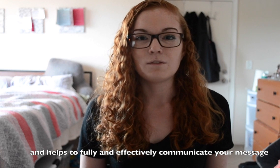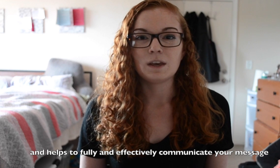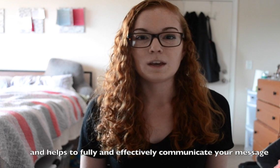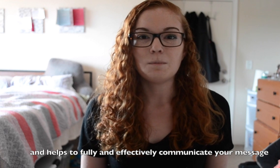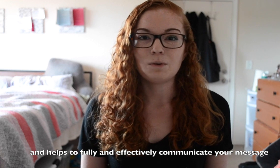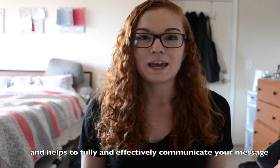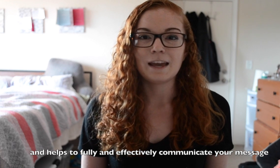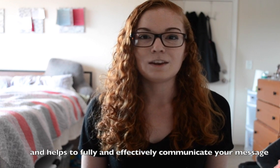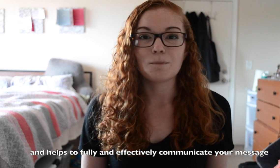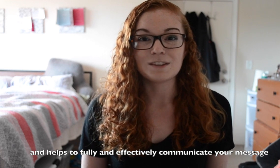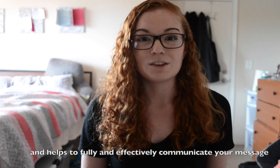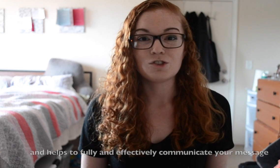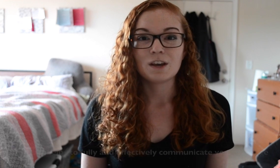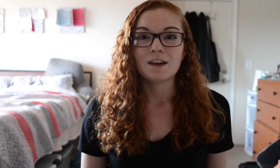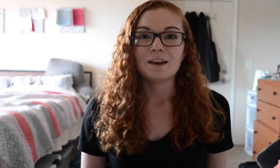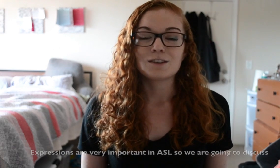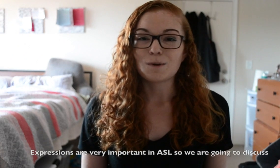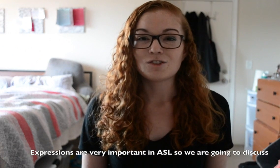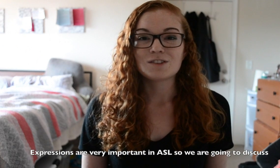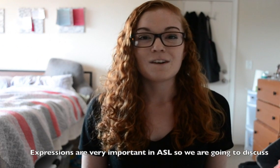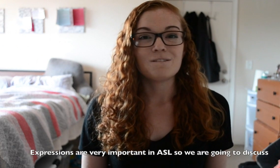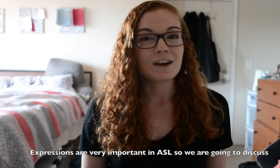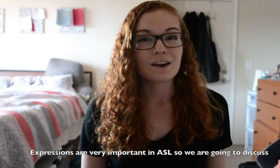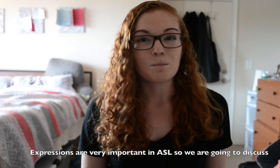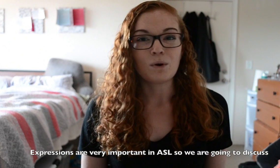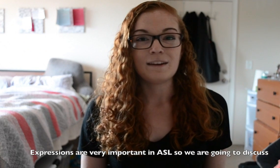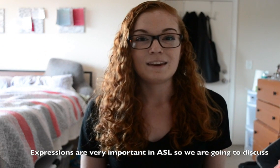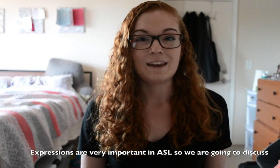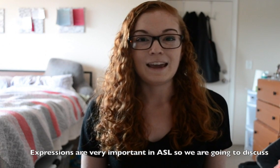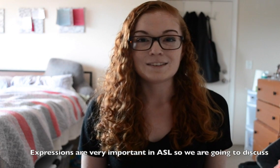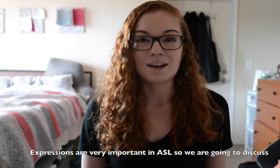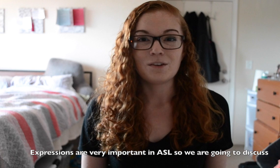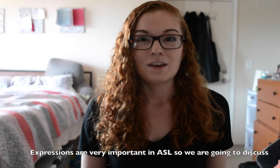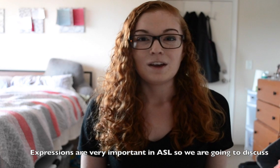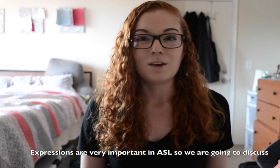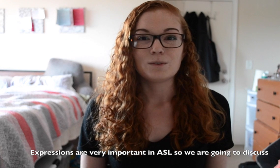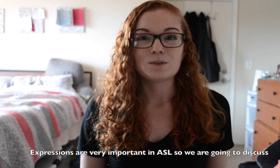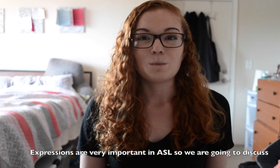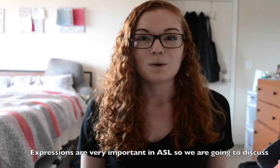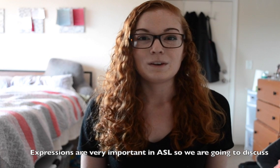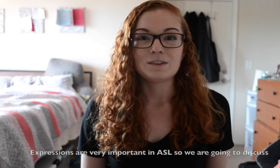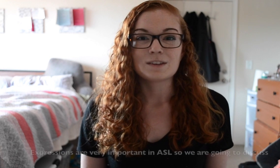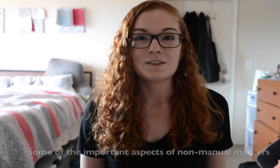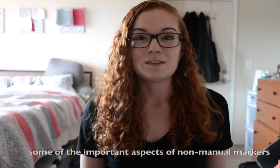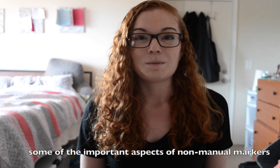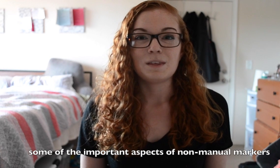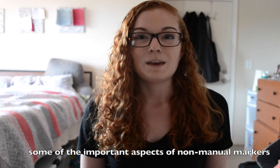effectively communicate your message. Expressions are very important in ASL, so we're going to discuss some of the